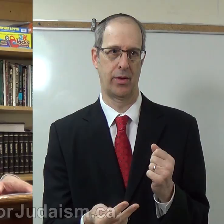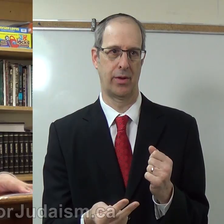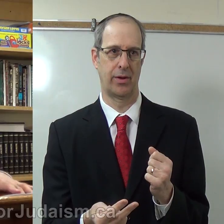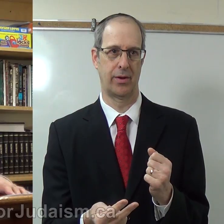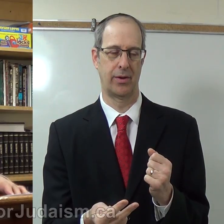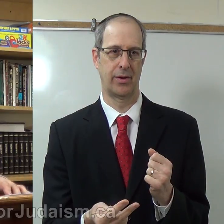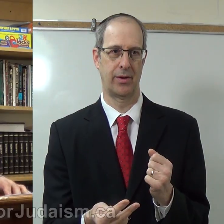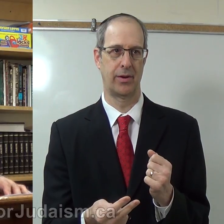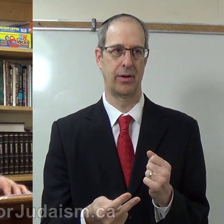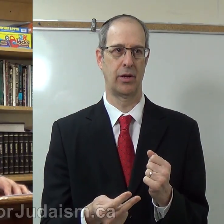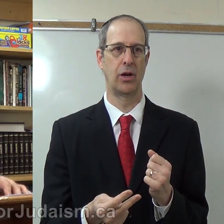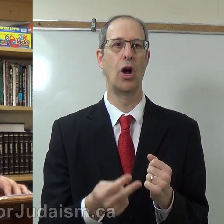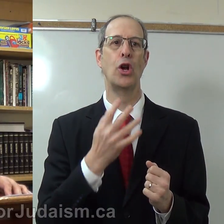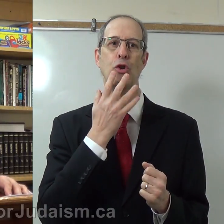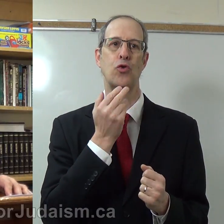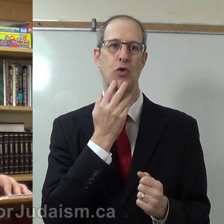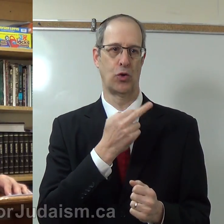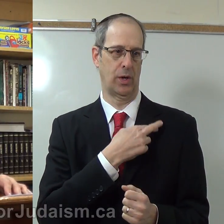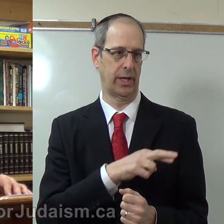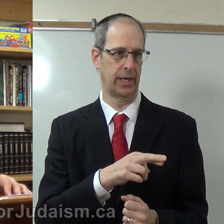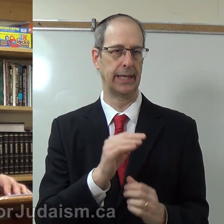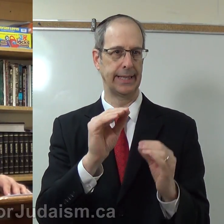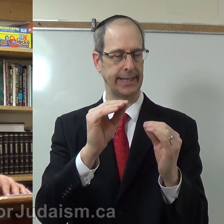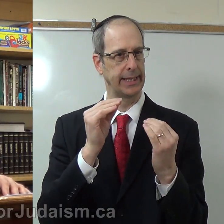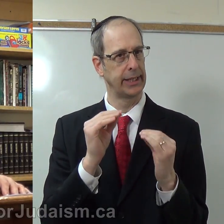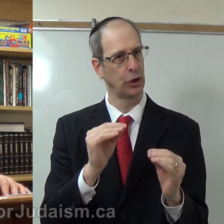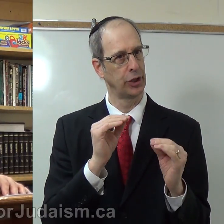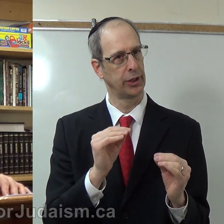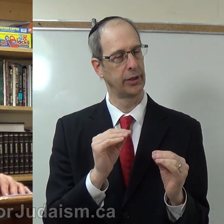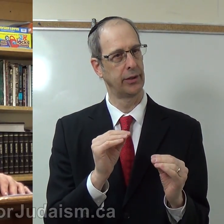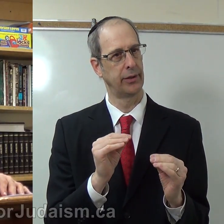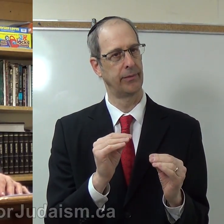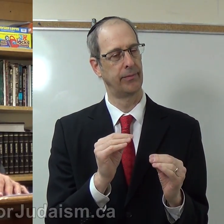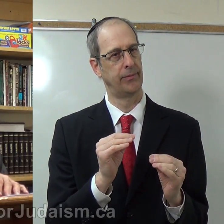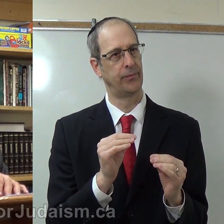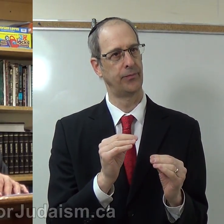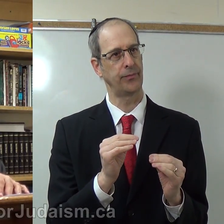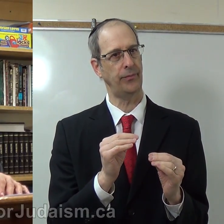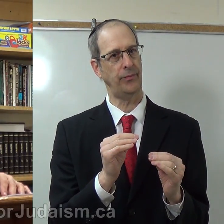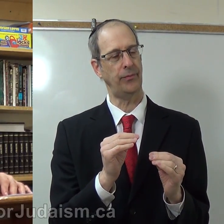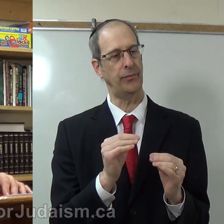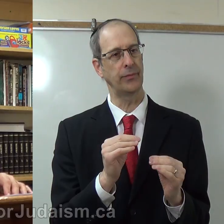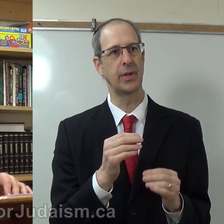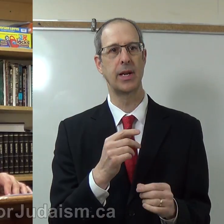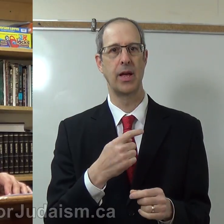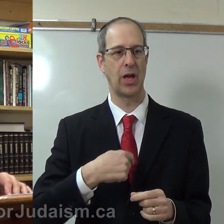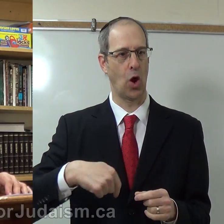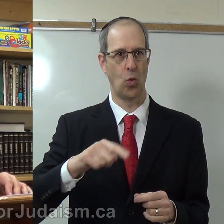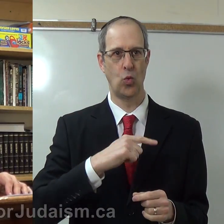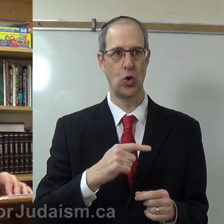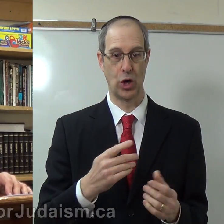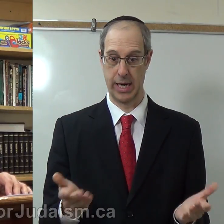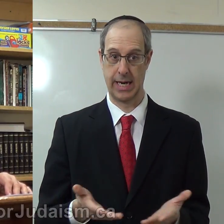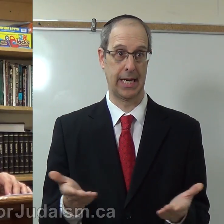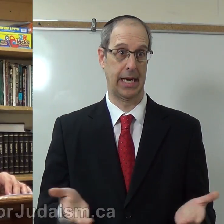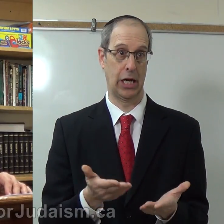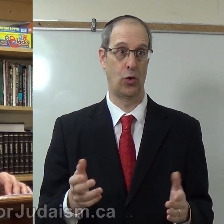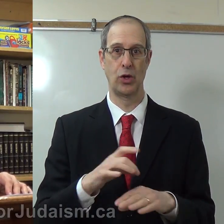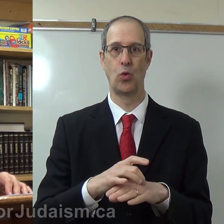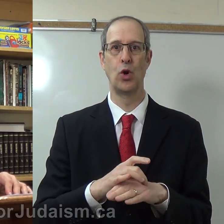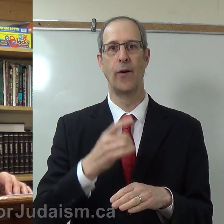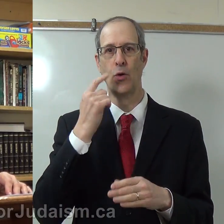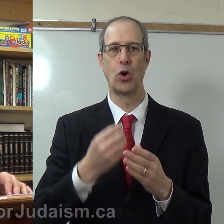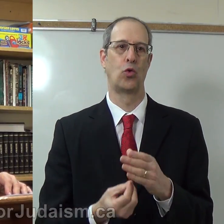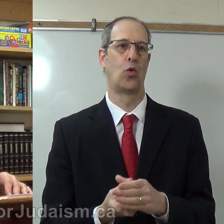Now, Judaism teaches that we are in this world to